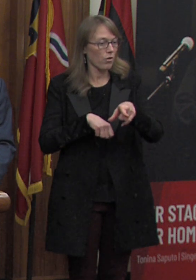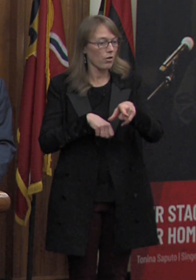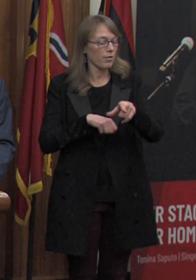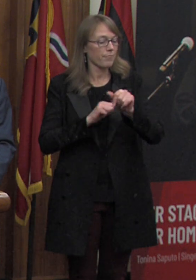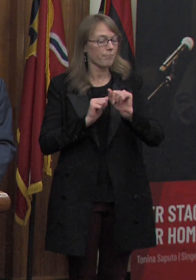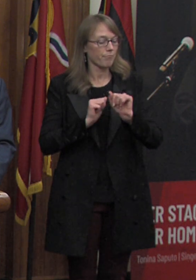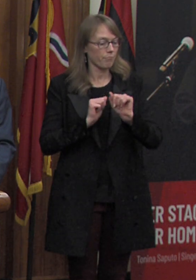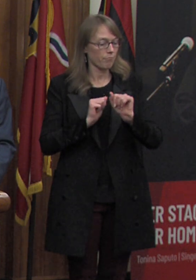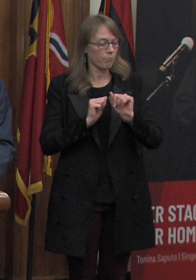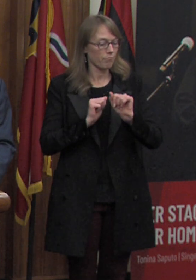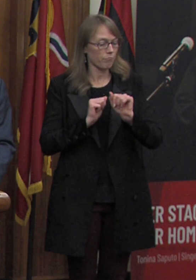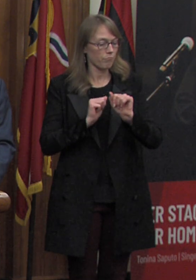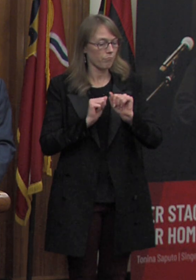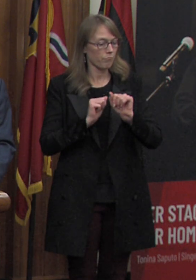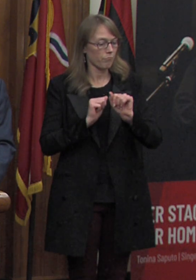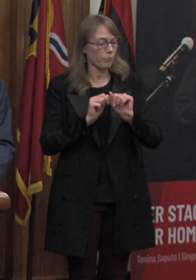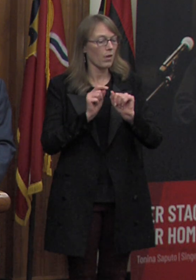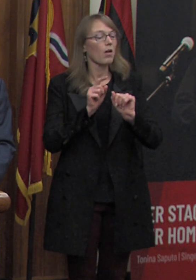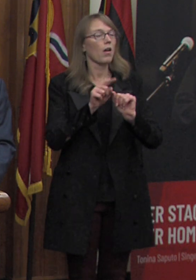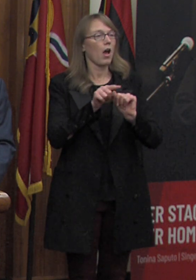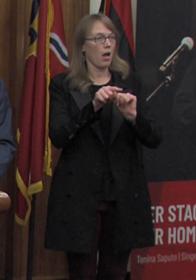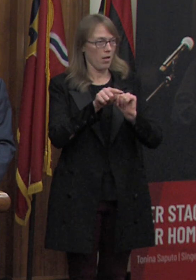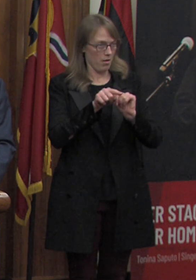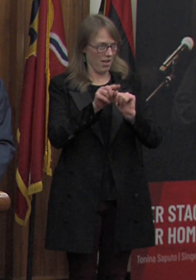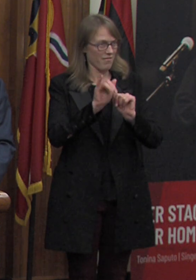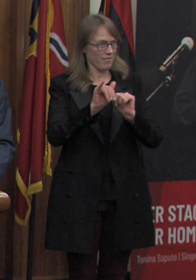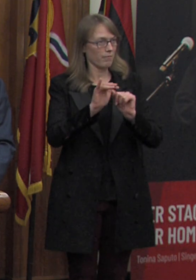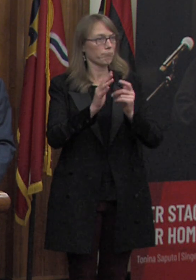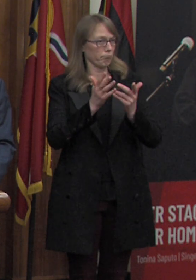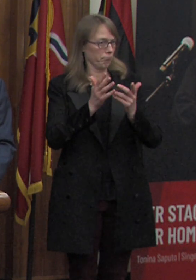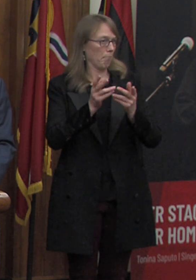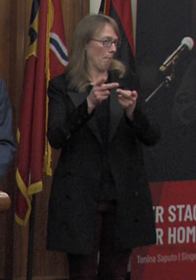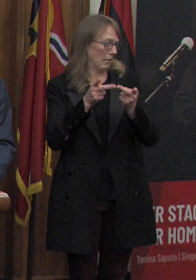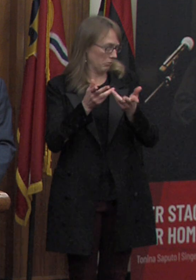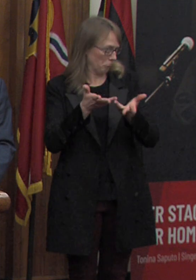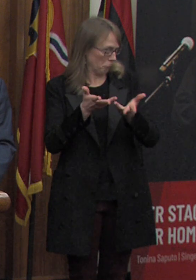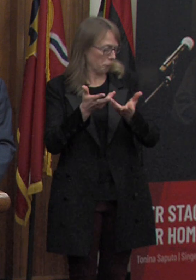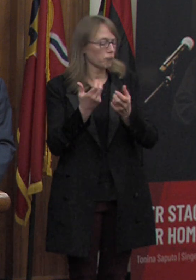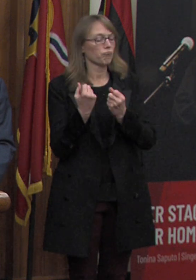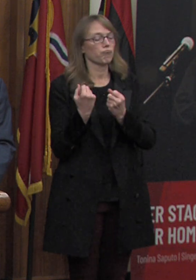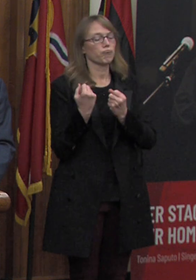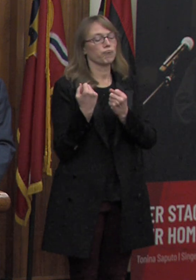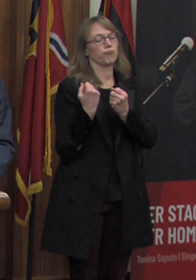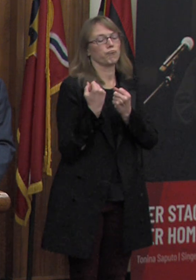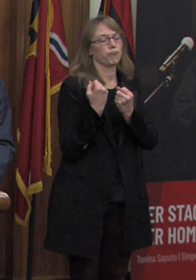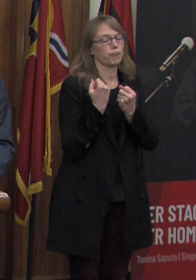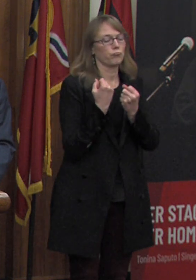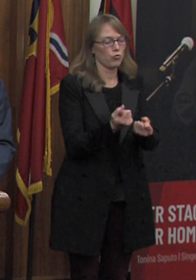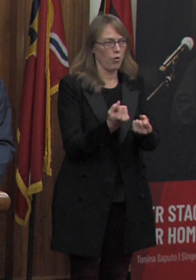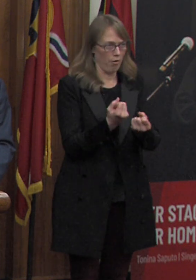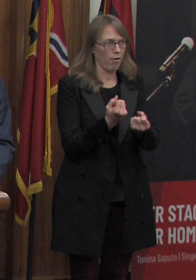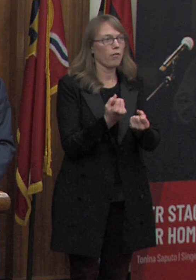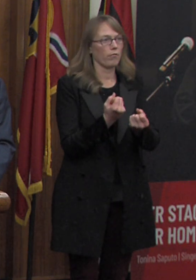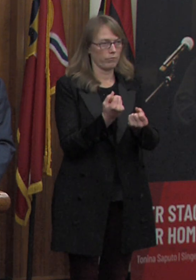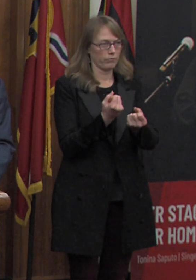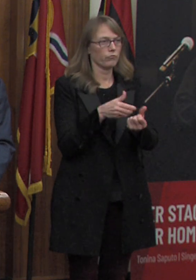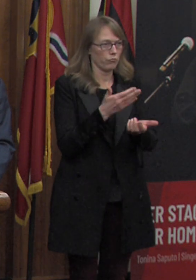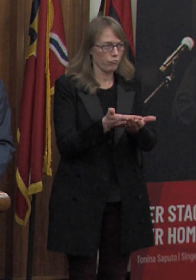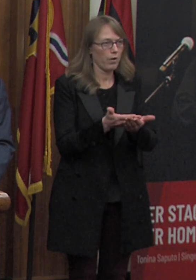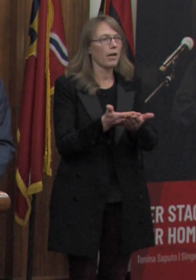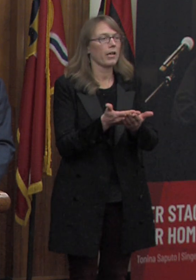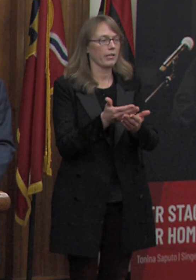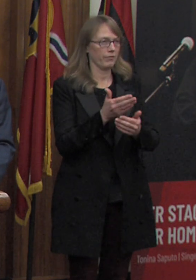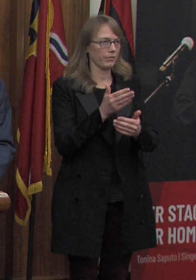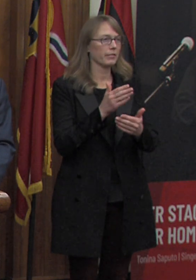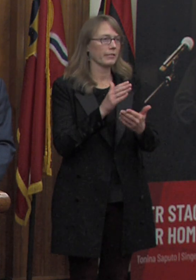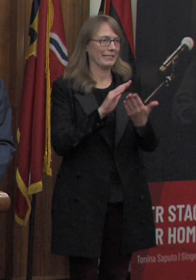transported drove down to the city of St. Louis. However, in transit, they were in communication with the medical facility.